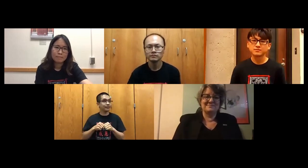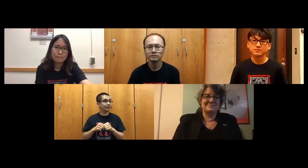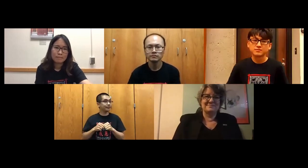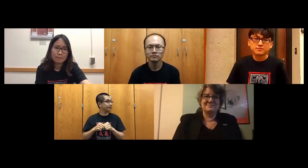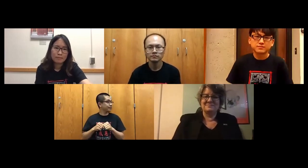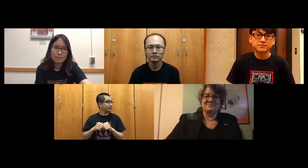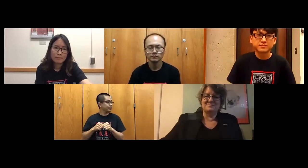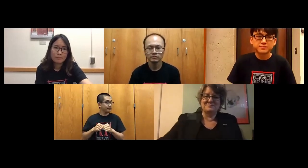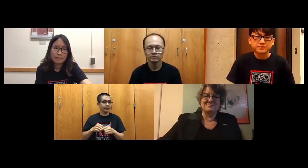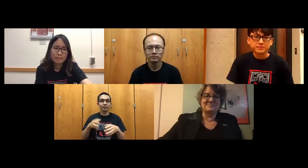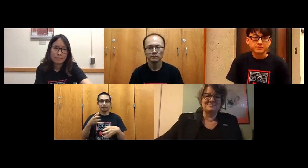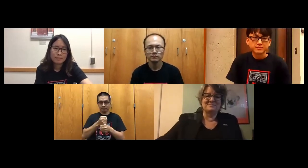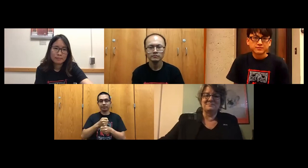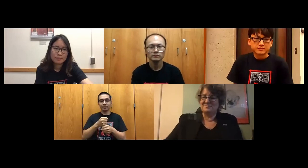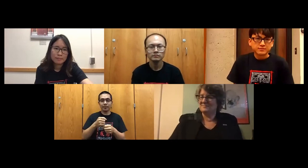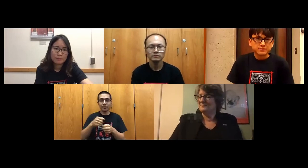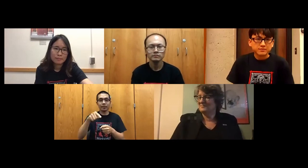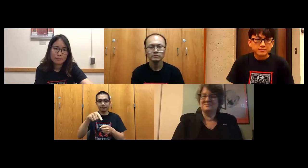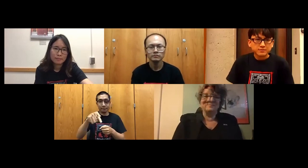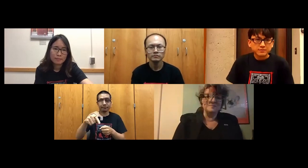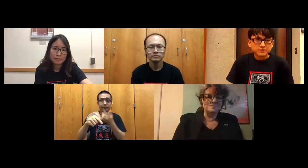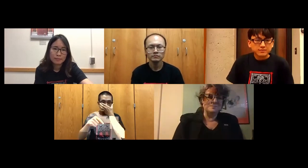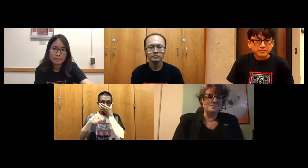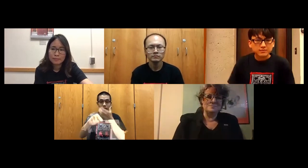And if that person, if the deafblind person is unable to speak,